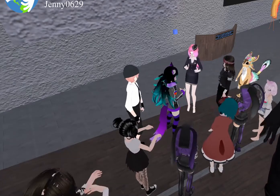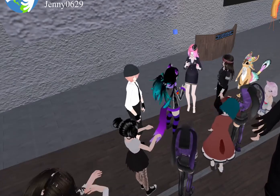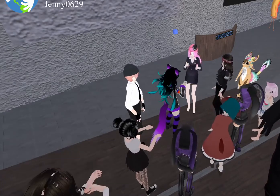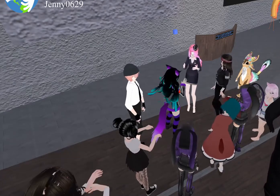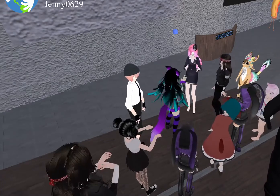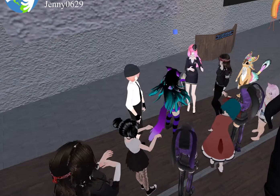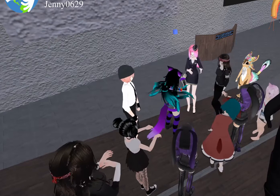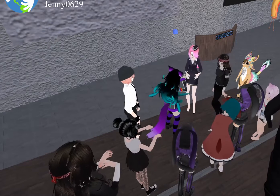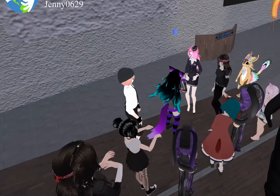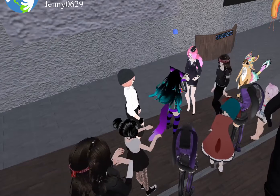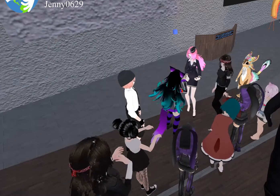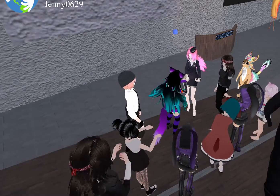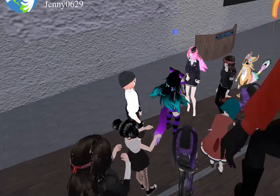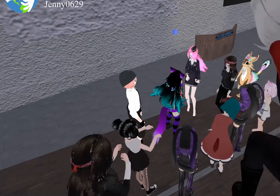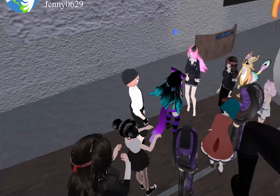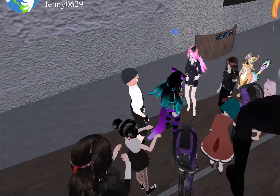But yeah, you guys are off to a good start.